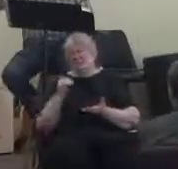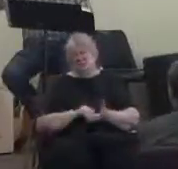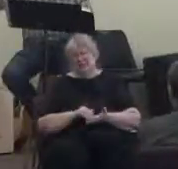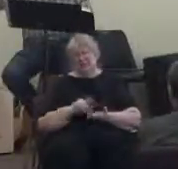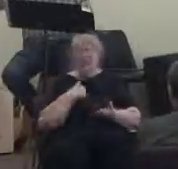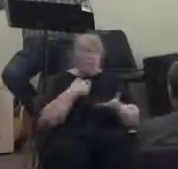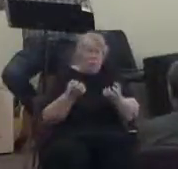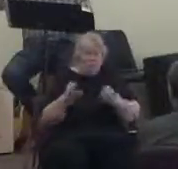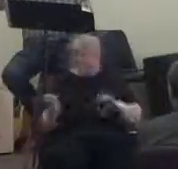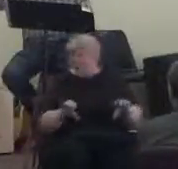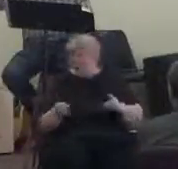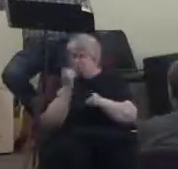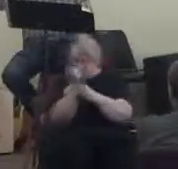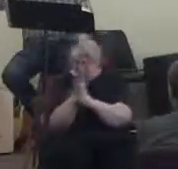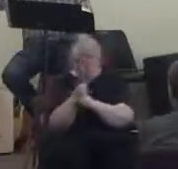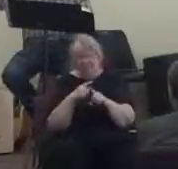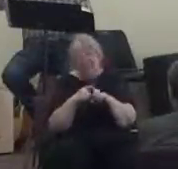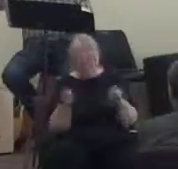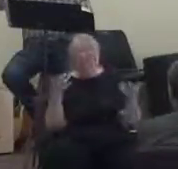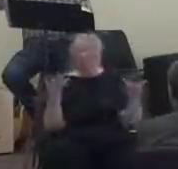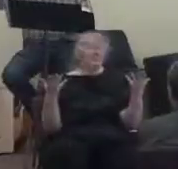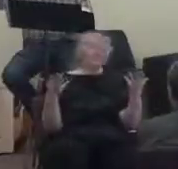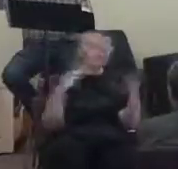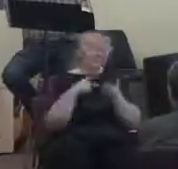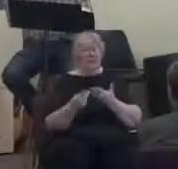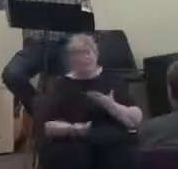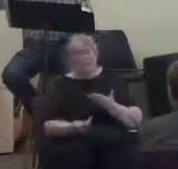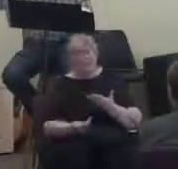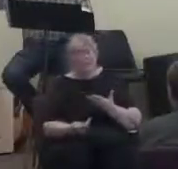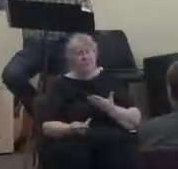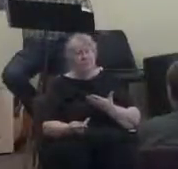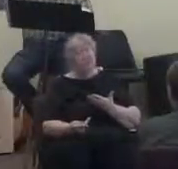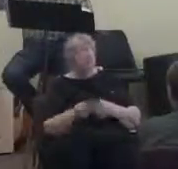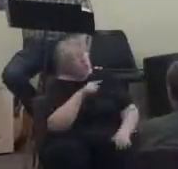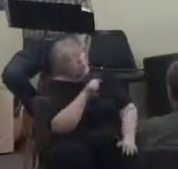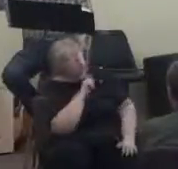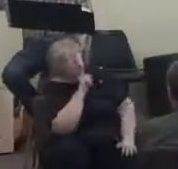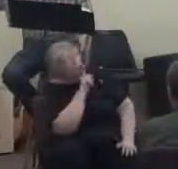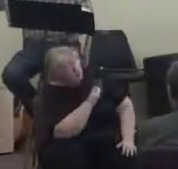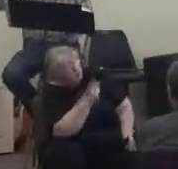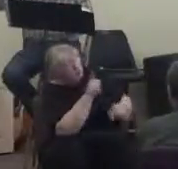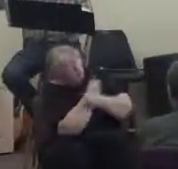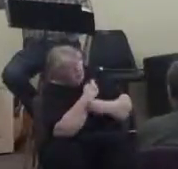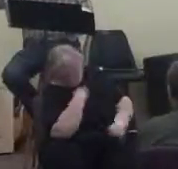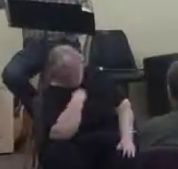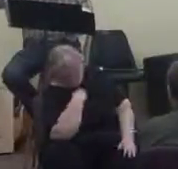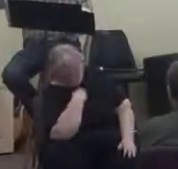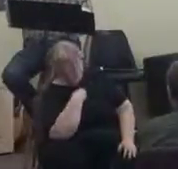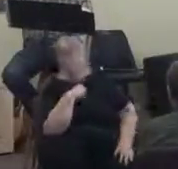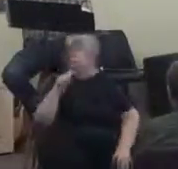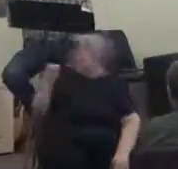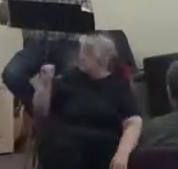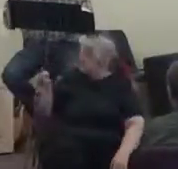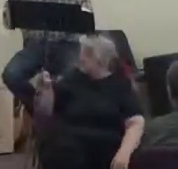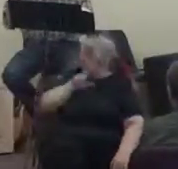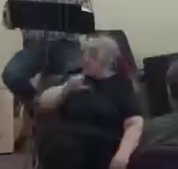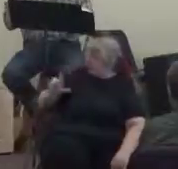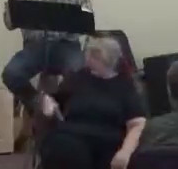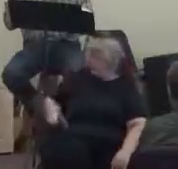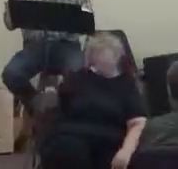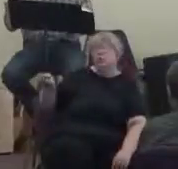to do what's right, but I didn't. Do you truly love me, Peter? He answered, yes, Lord.